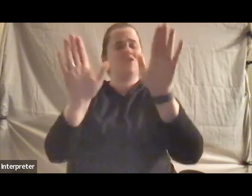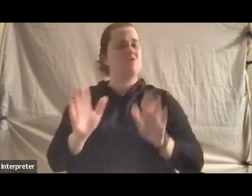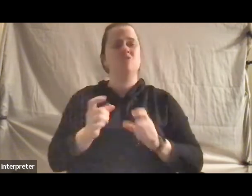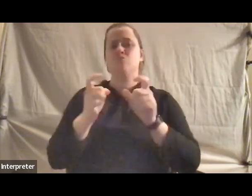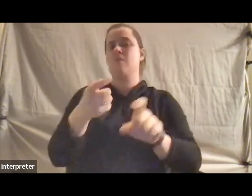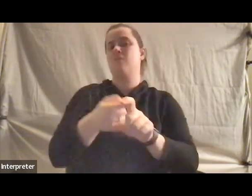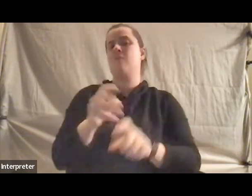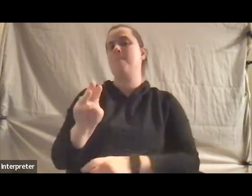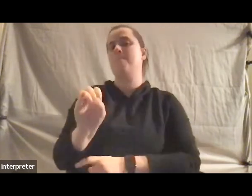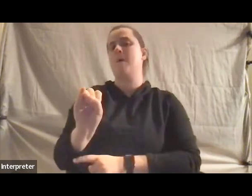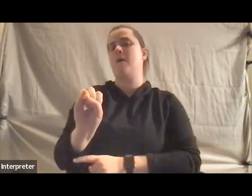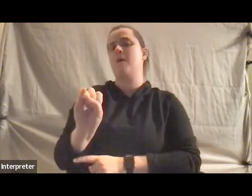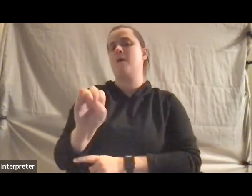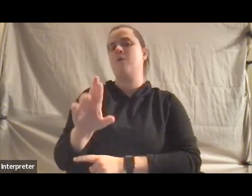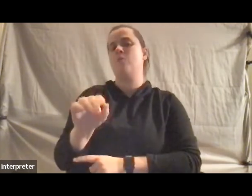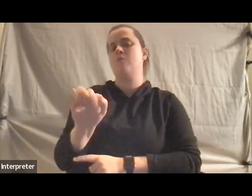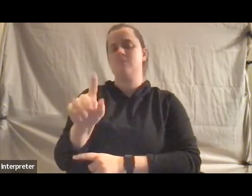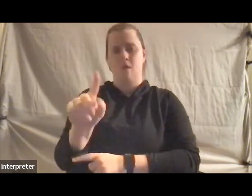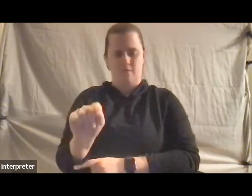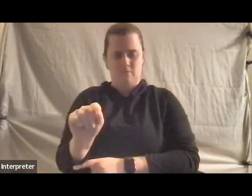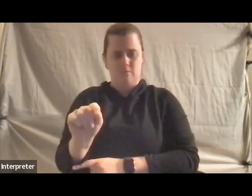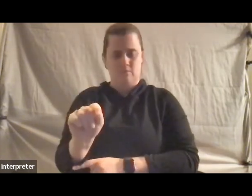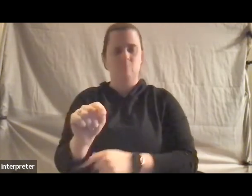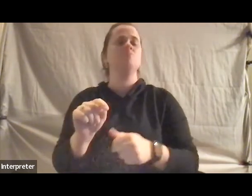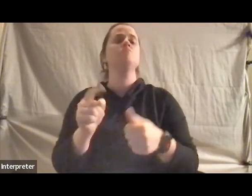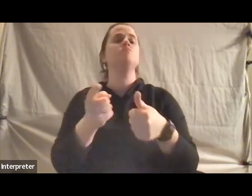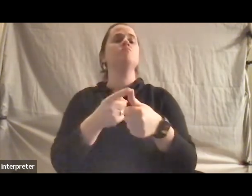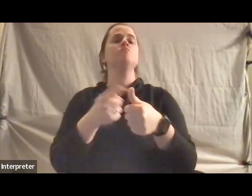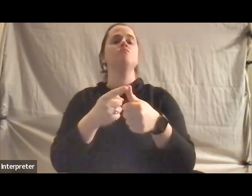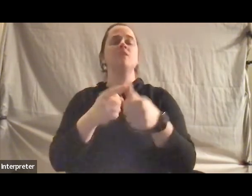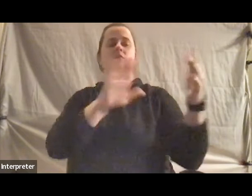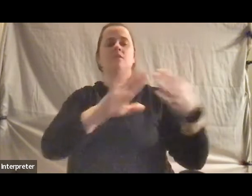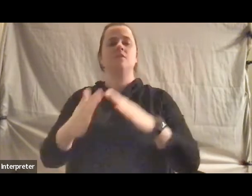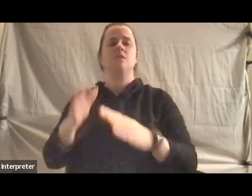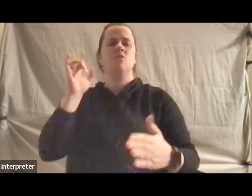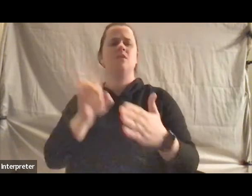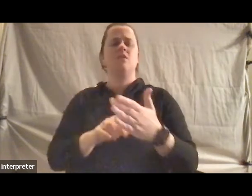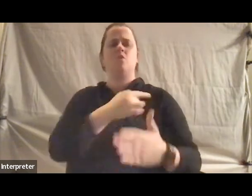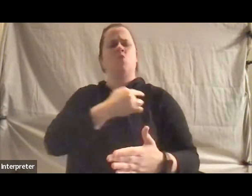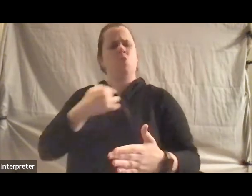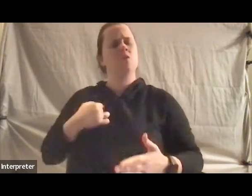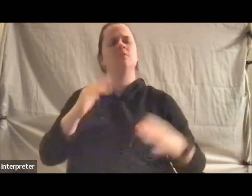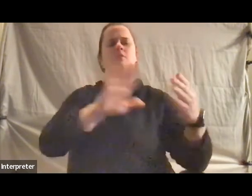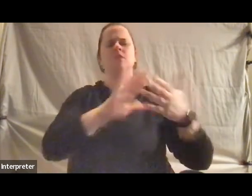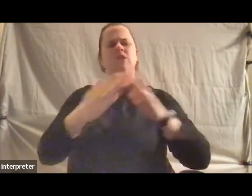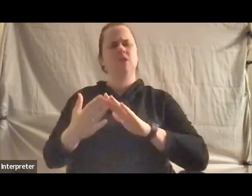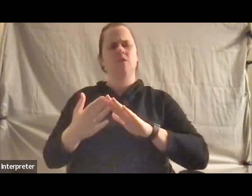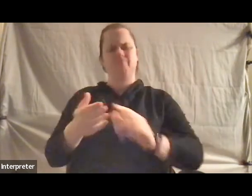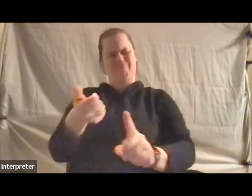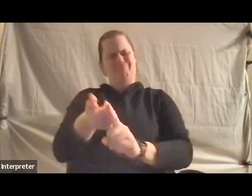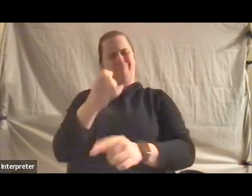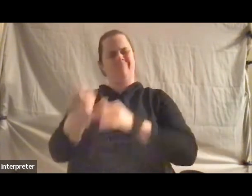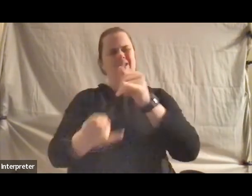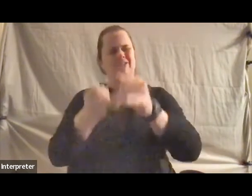this framework, the city will begin with an acknowledgement of harm that we, the city, as an institution,